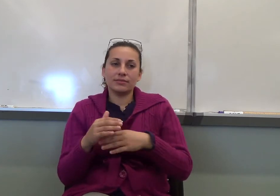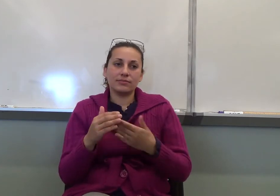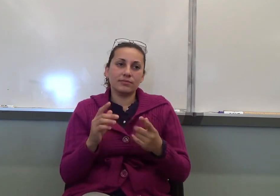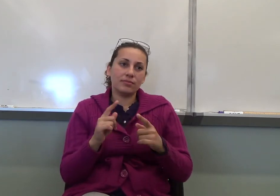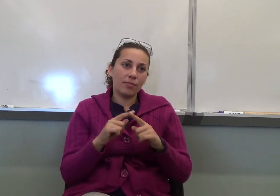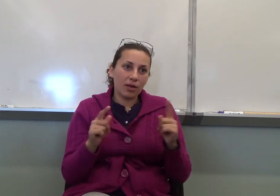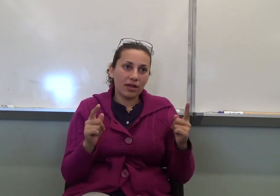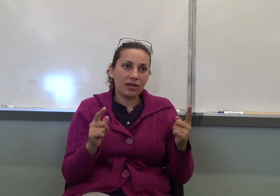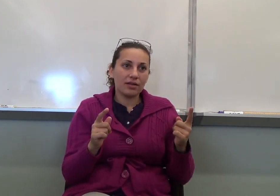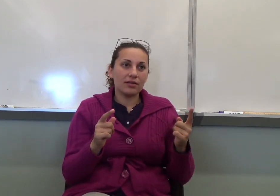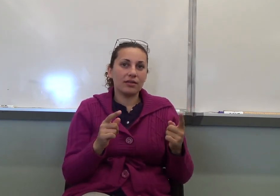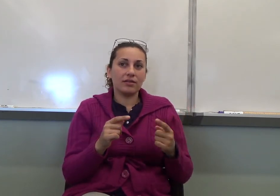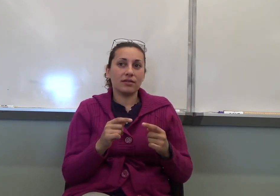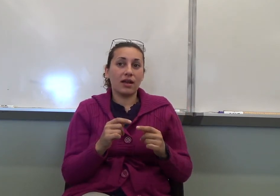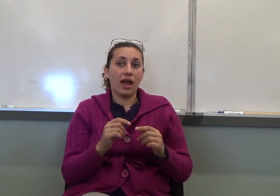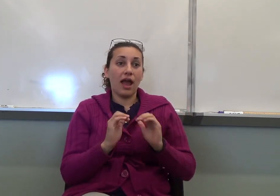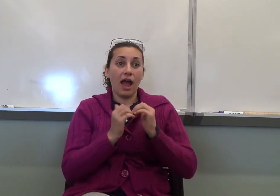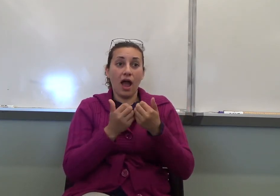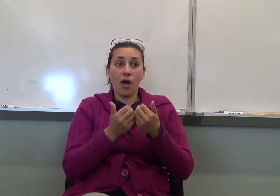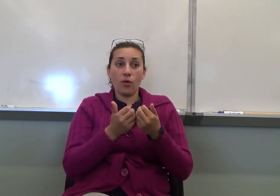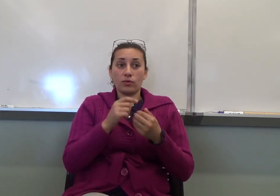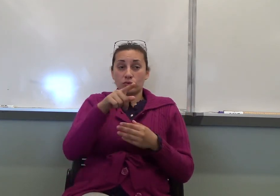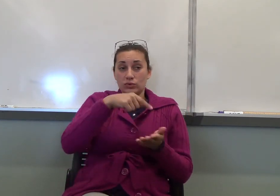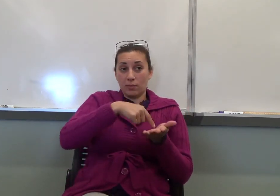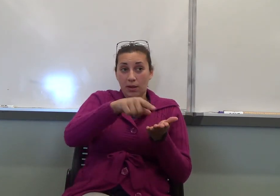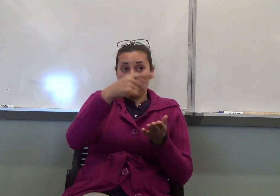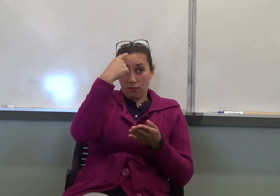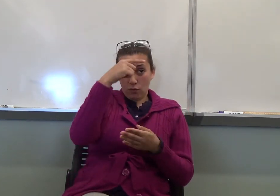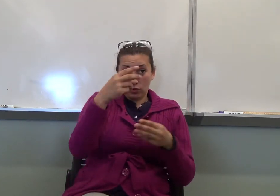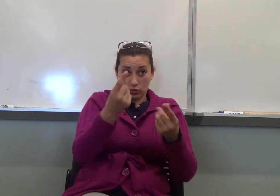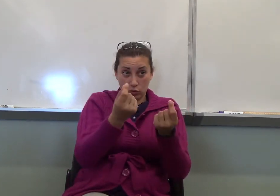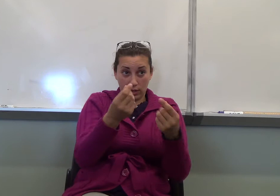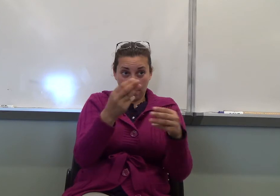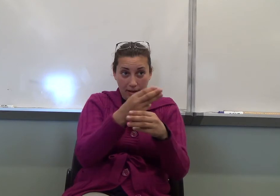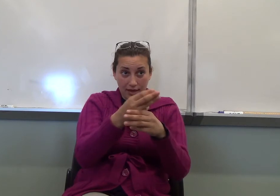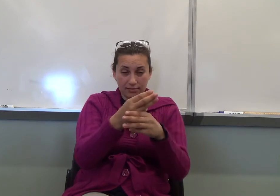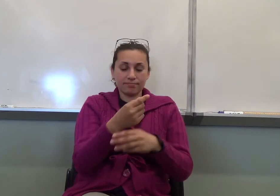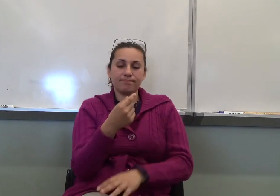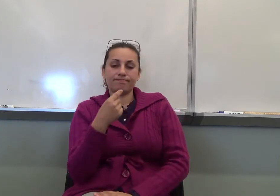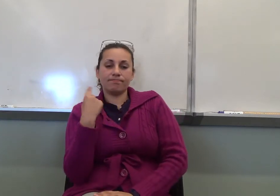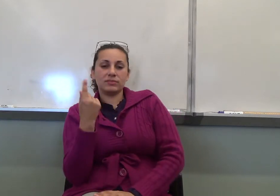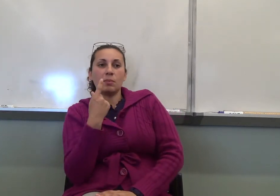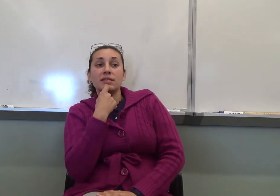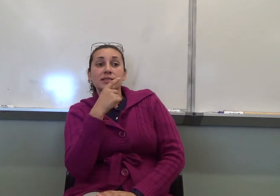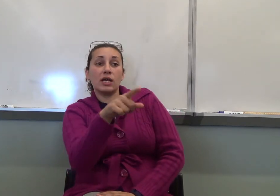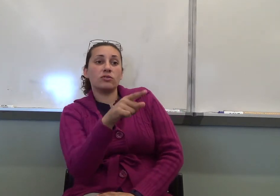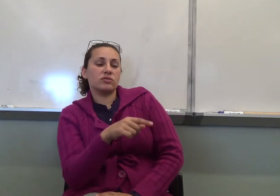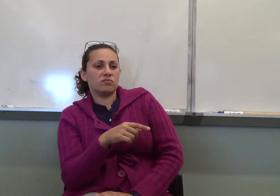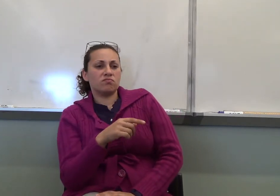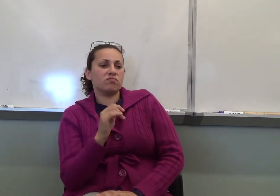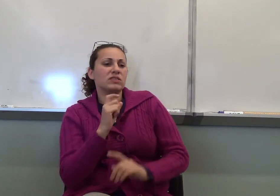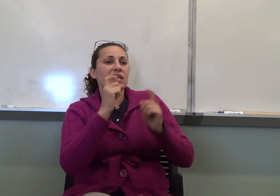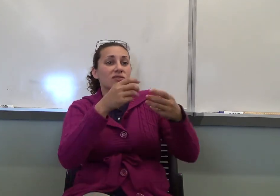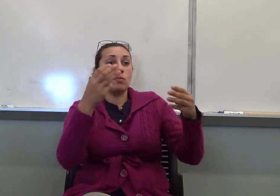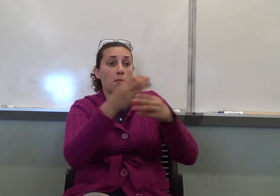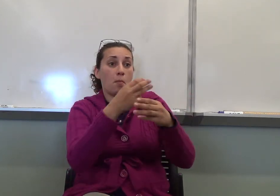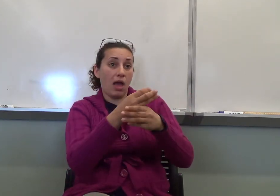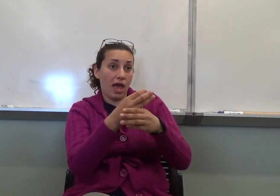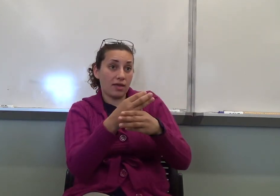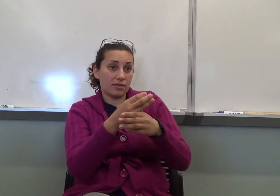the way you get paid for mathematics is someone comes up to you and gives you a problem to solve, but they give it to you in English. And